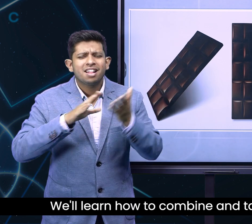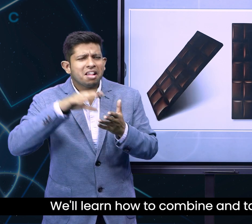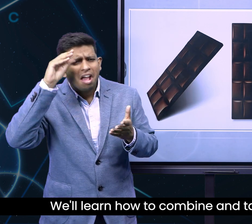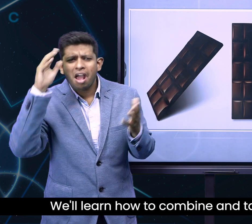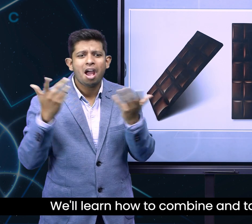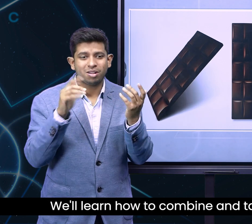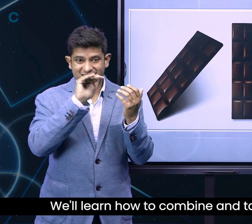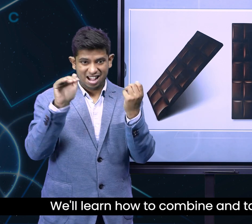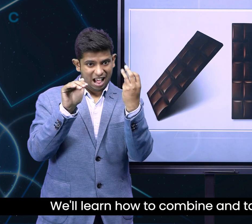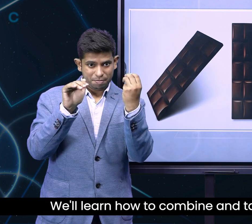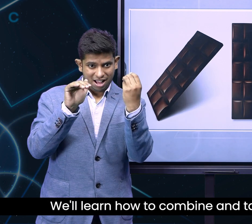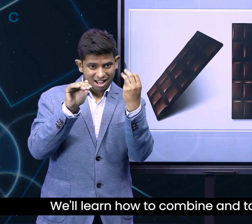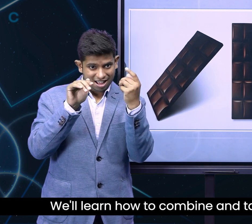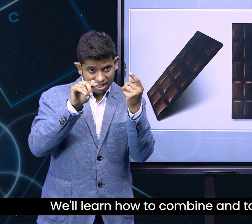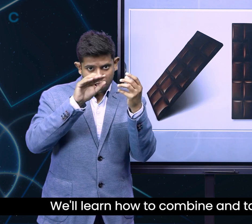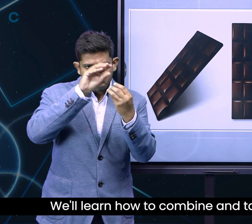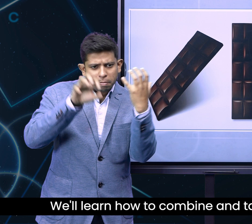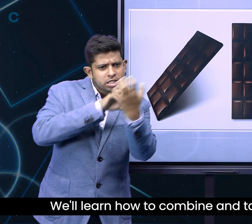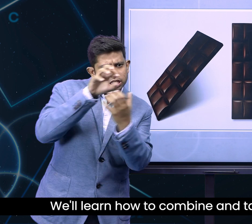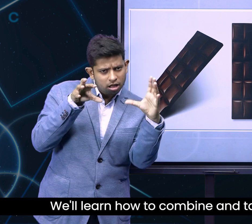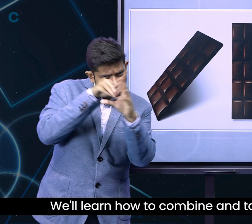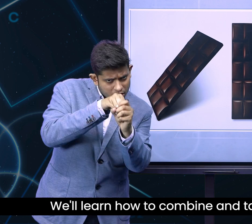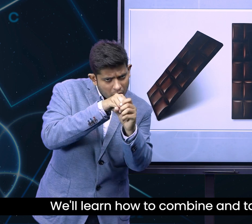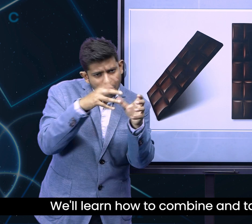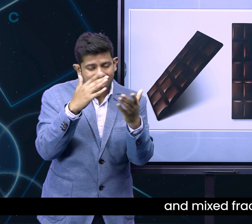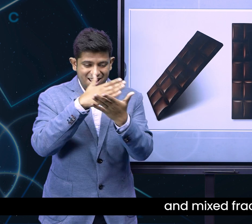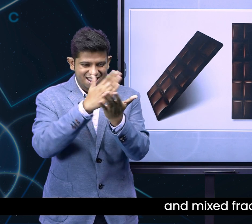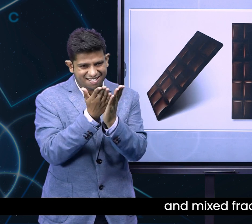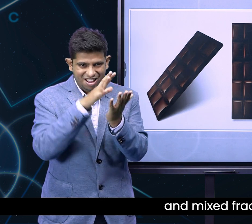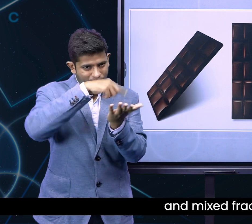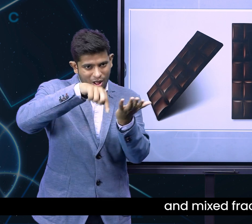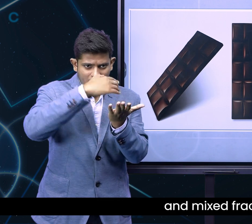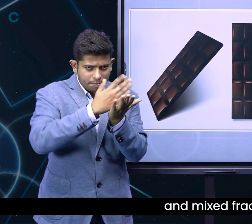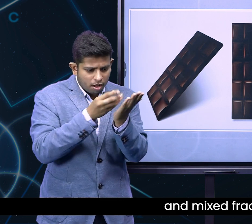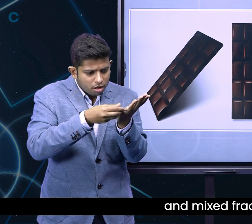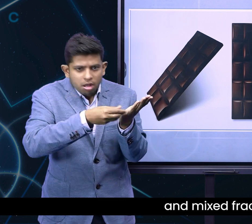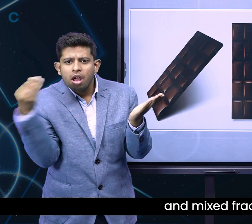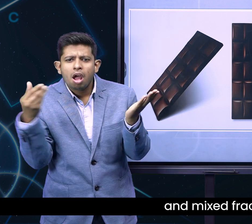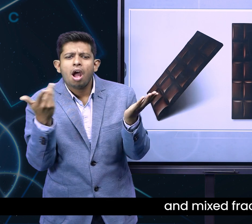We'll learn how to combine and take away parts of wholes and mixed fractions.